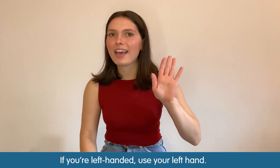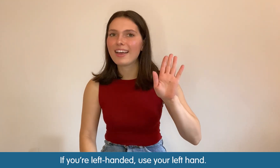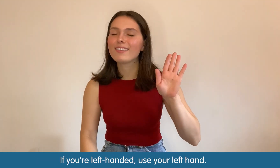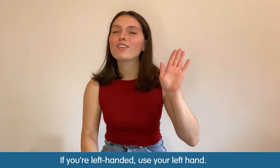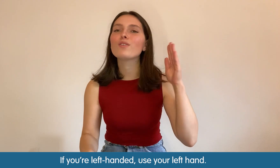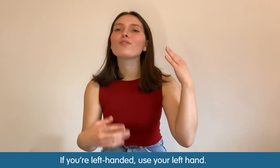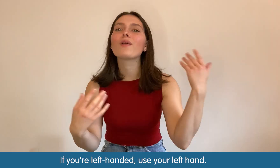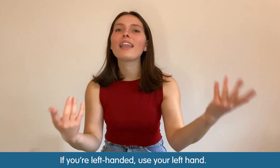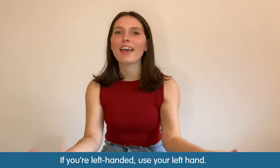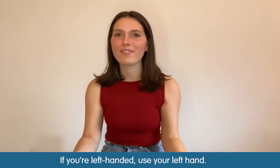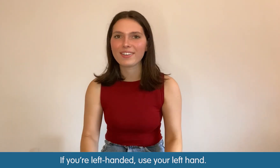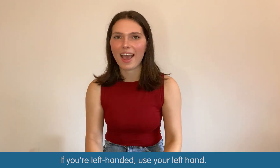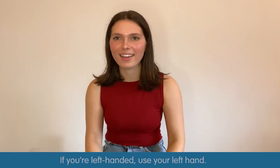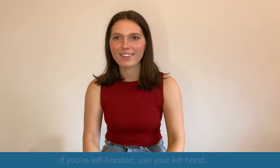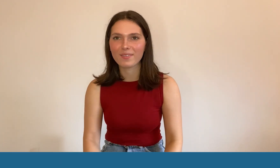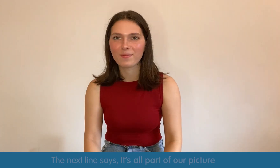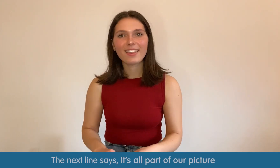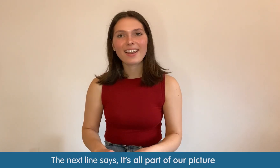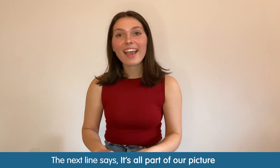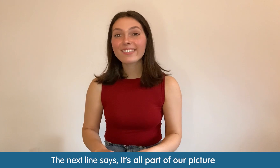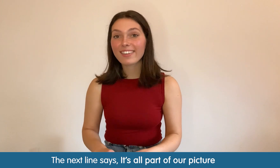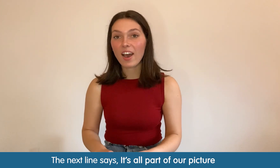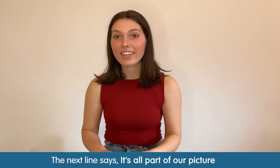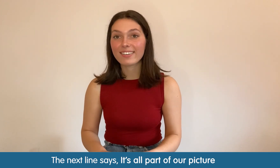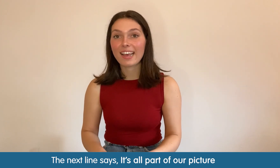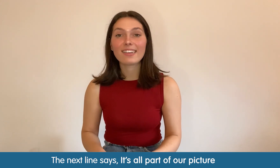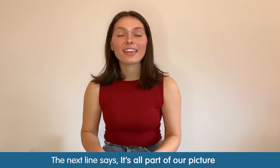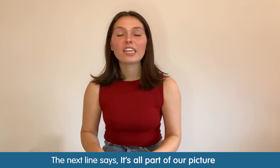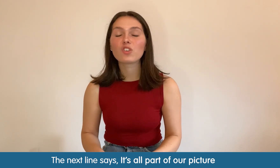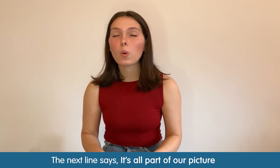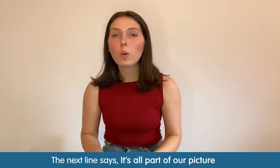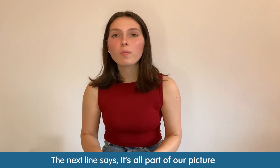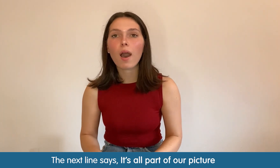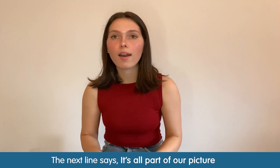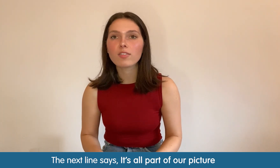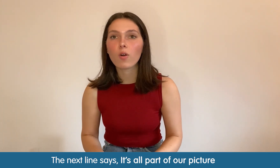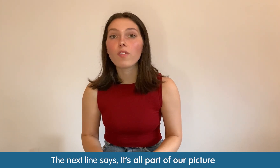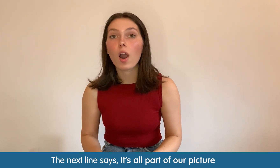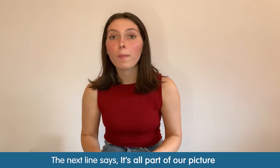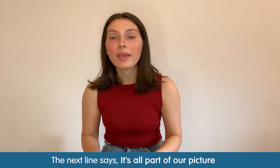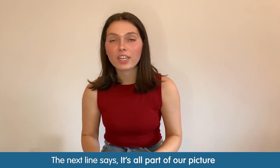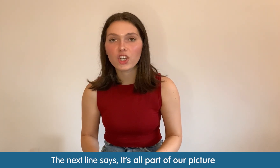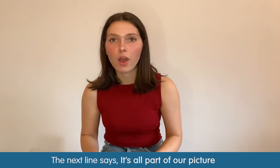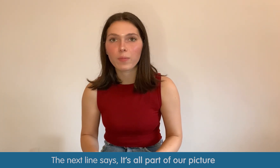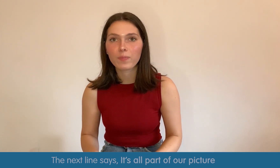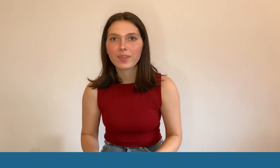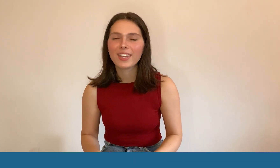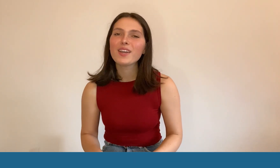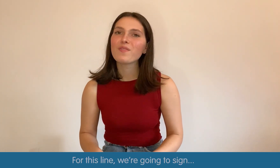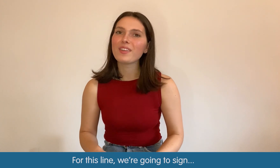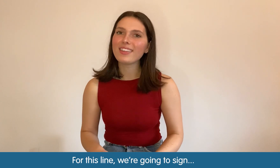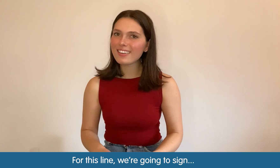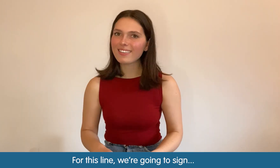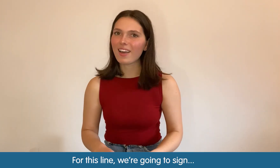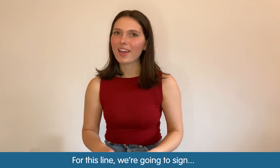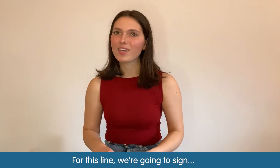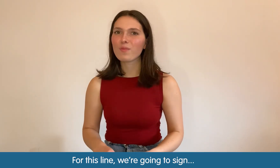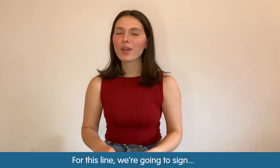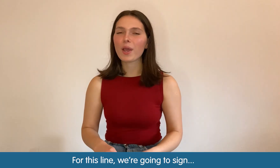left-handed, use your left hand. The next line says it's all part of our picture. For this line, we're going